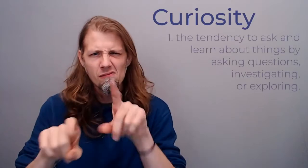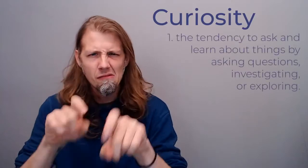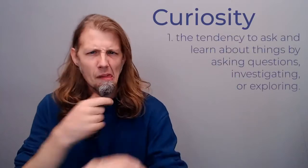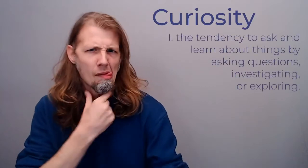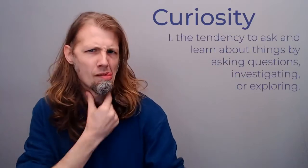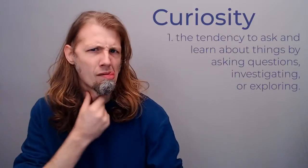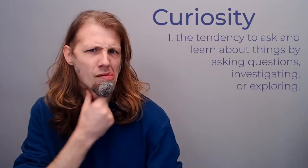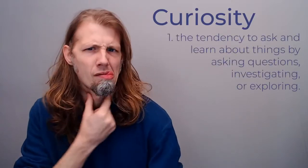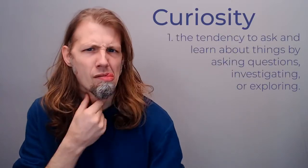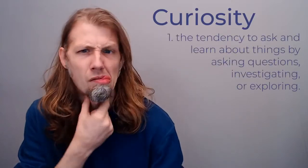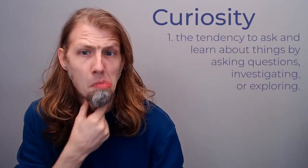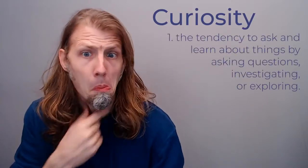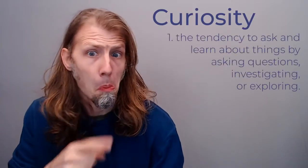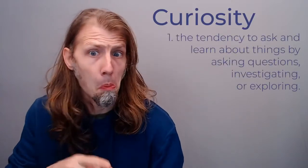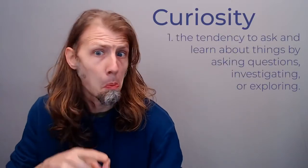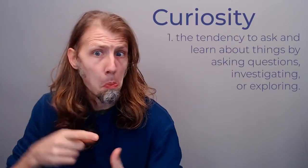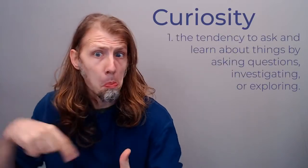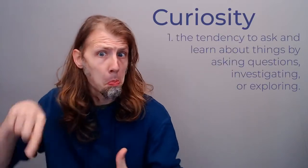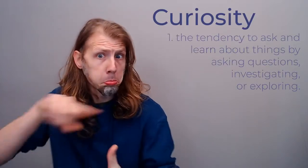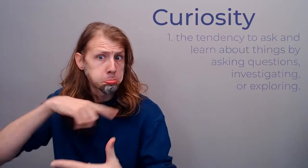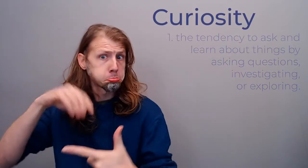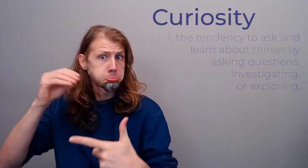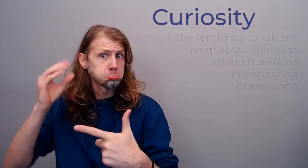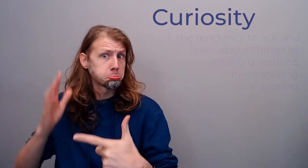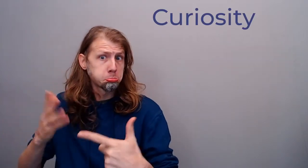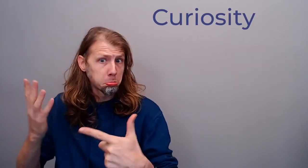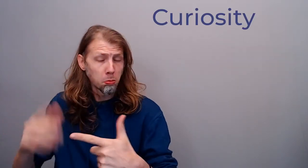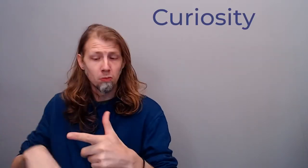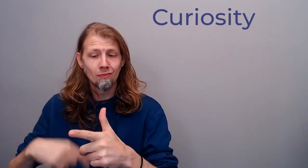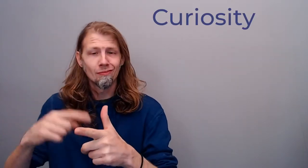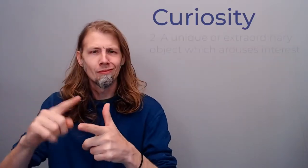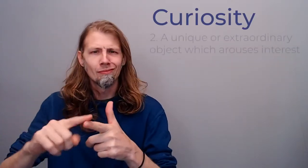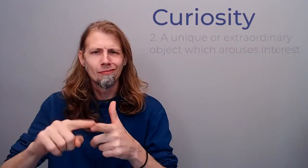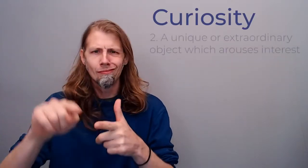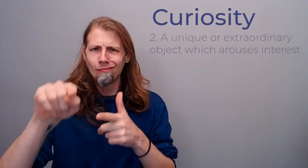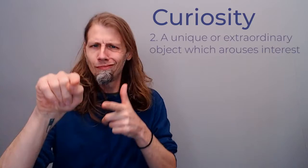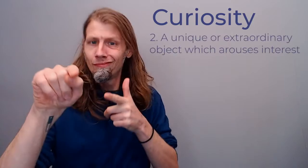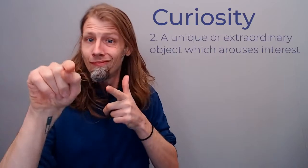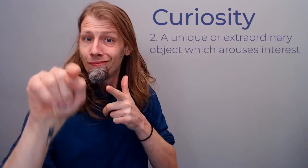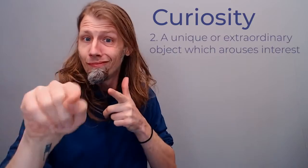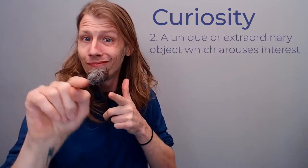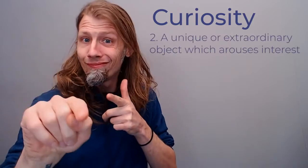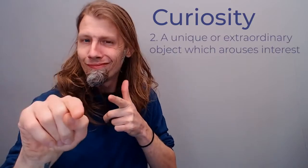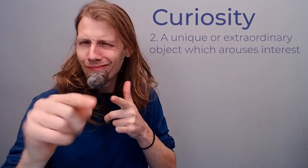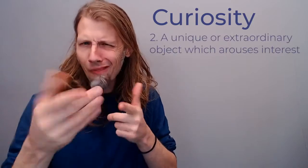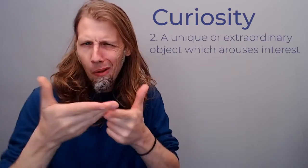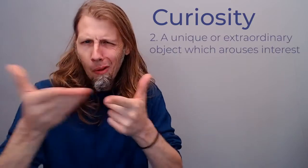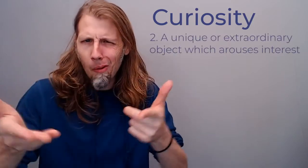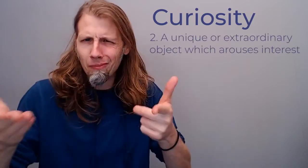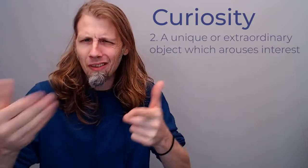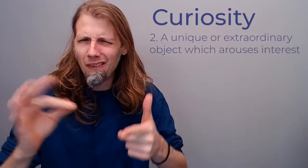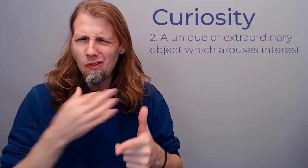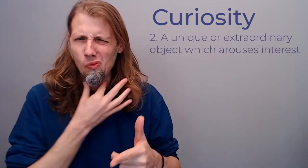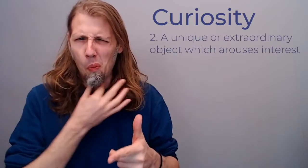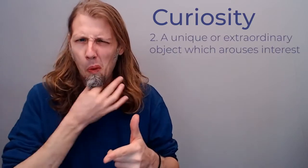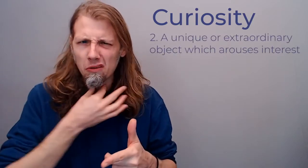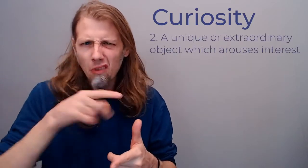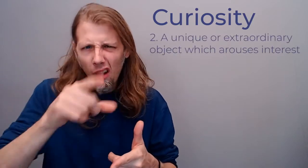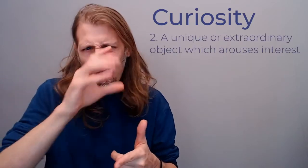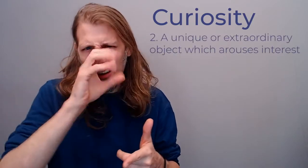our interest, maybe asking our teachers. The next is about something being unique, something that